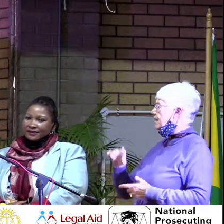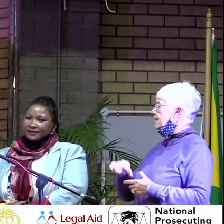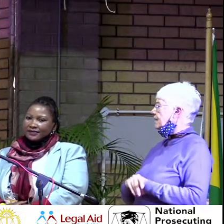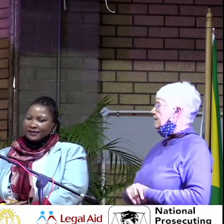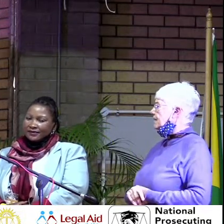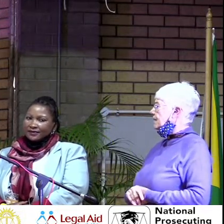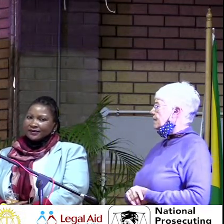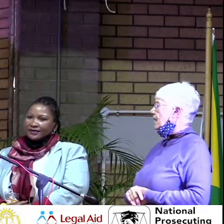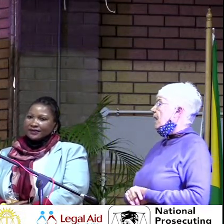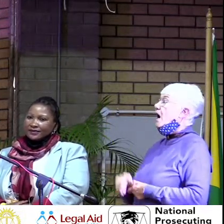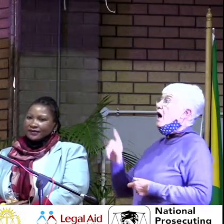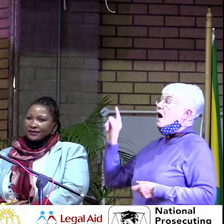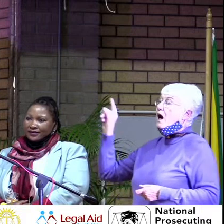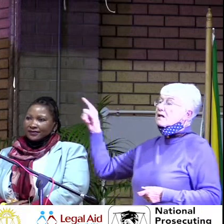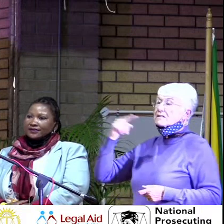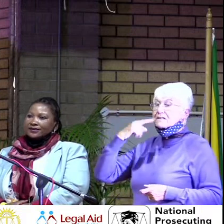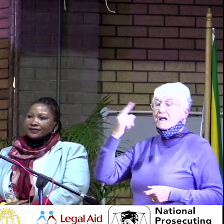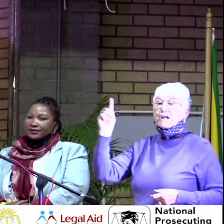very important to us.